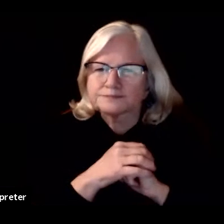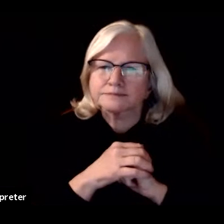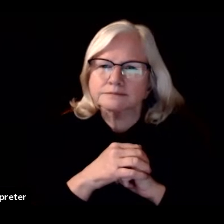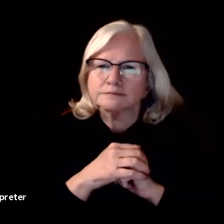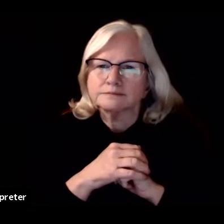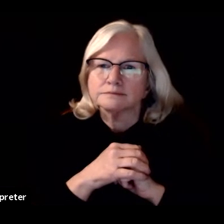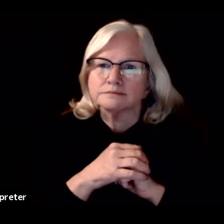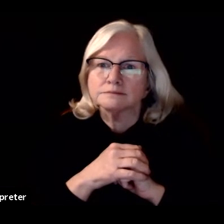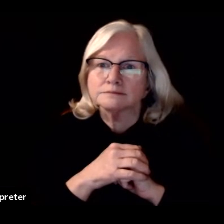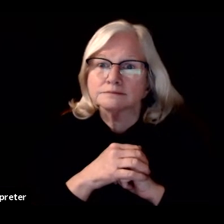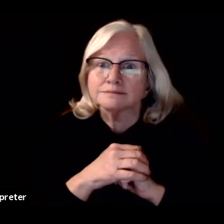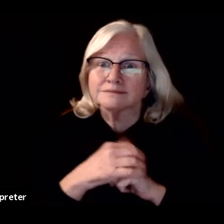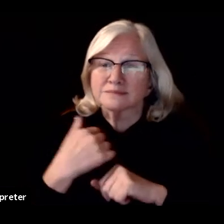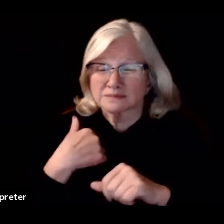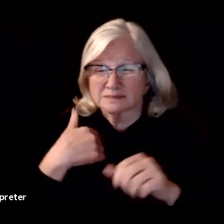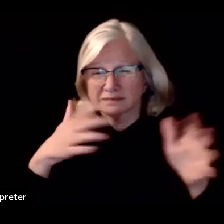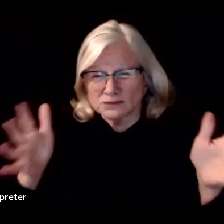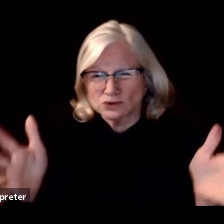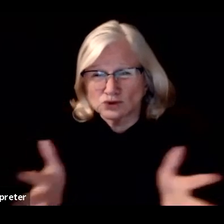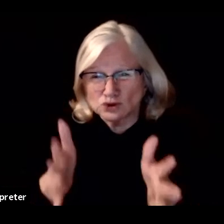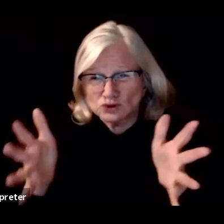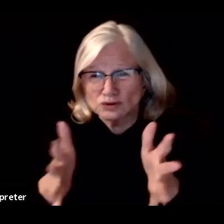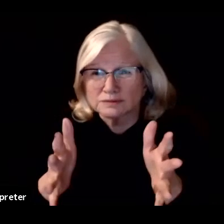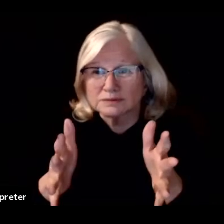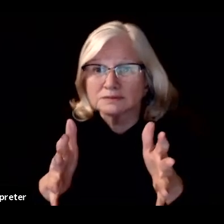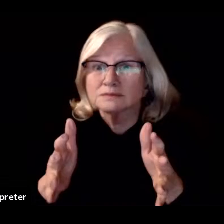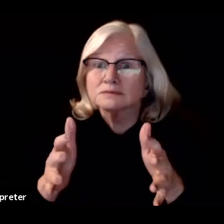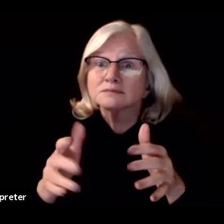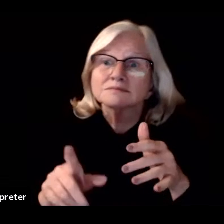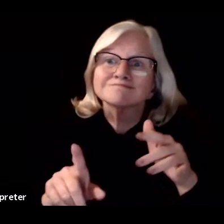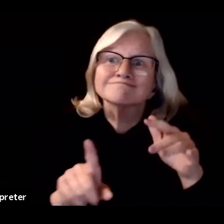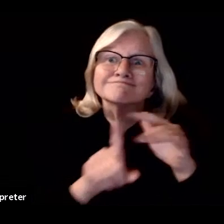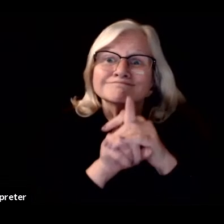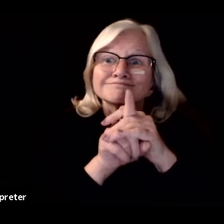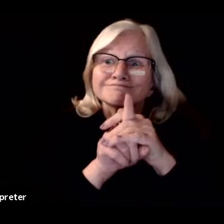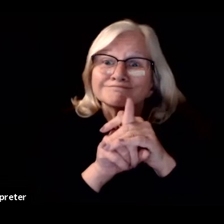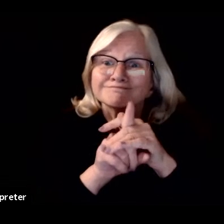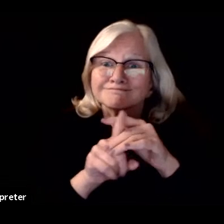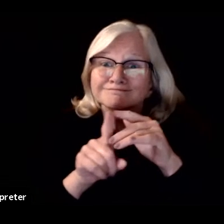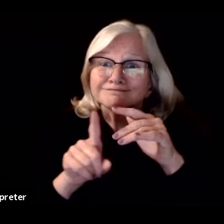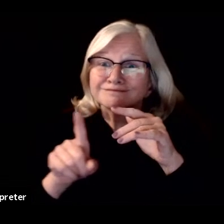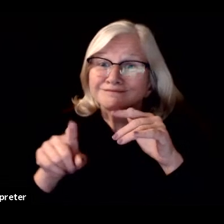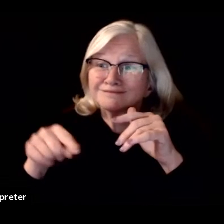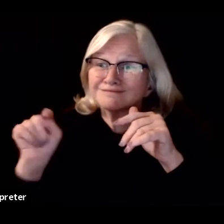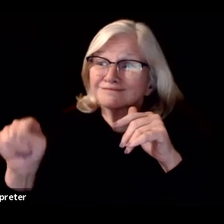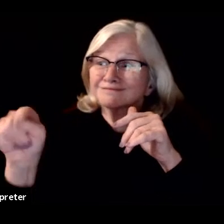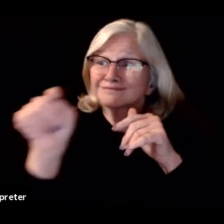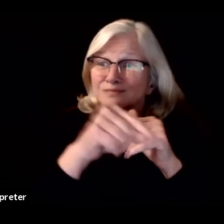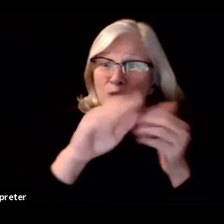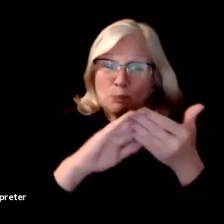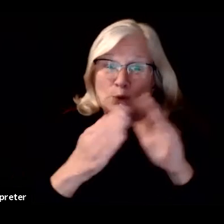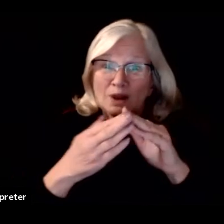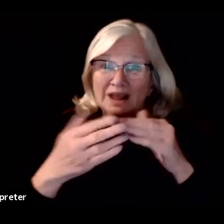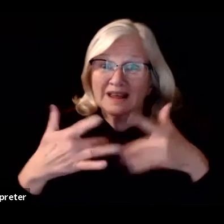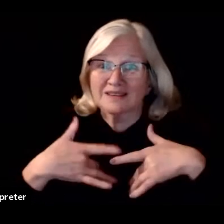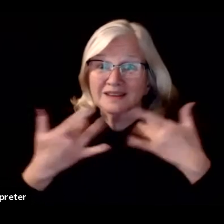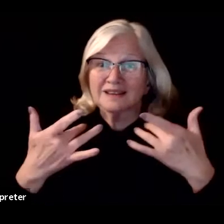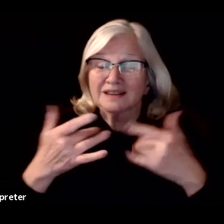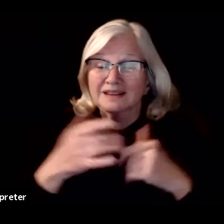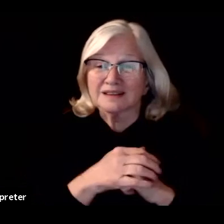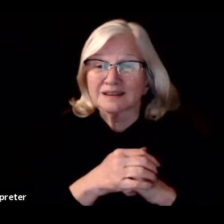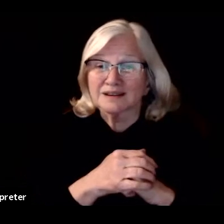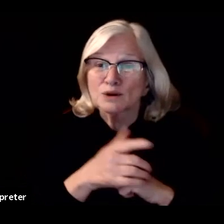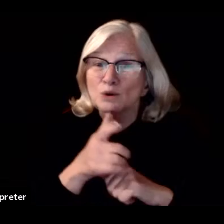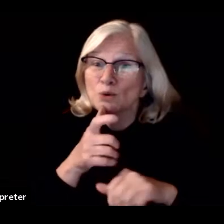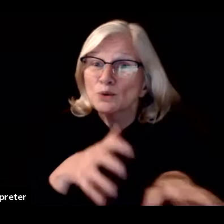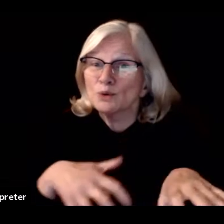includes events in more than 30 communities, with more planned for next week in Burnsville, Morris, Owatonna, and Stillwater. We've